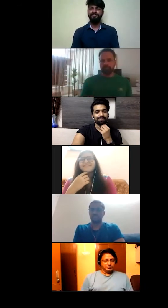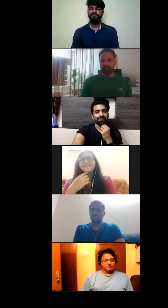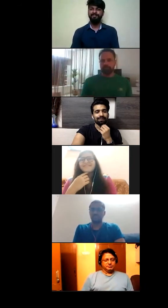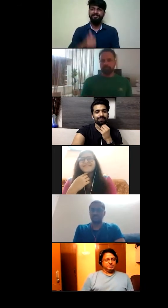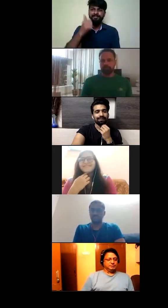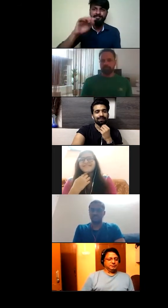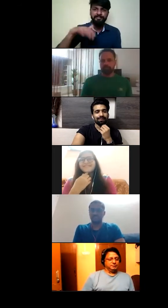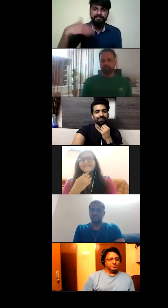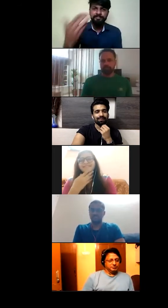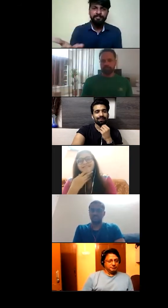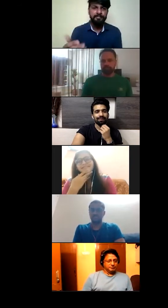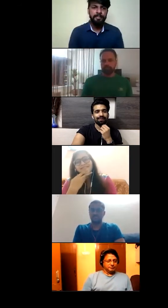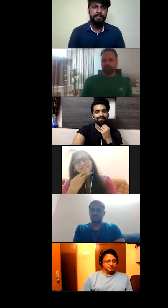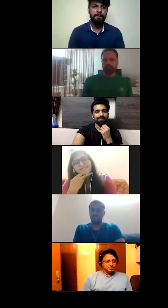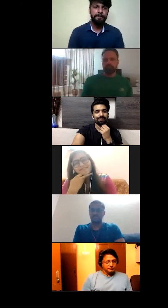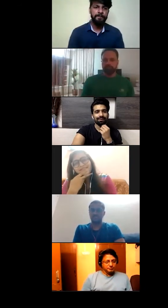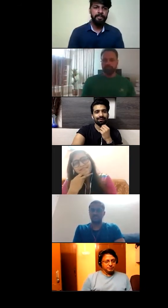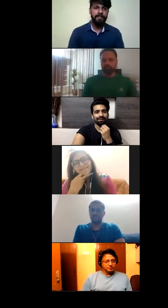that.